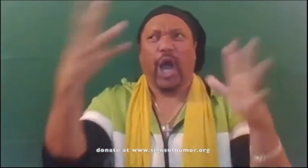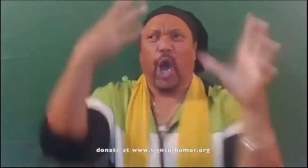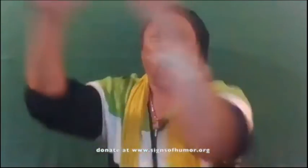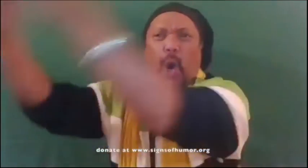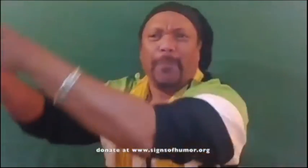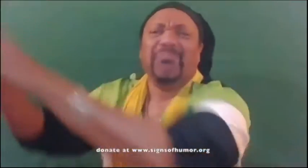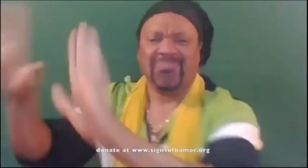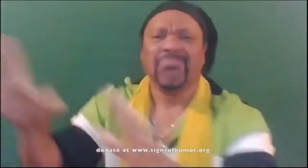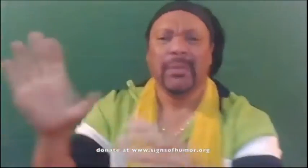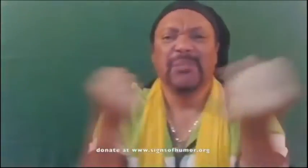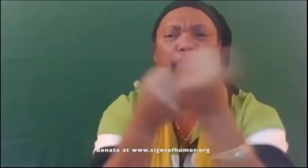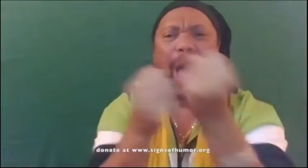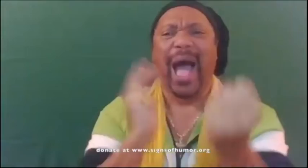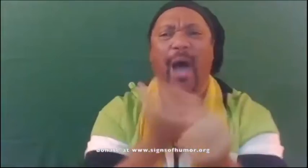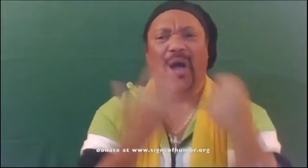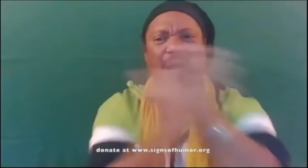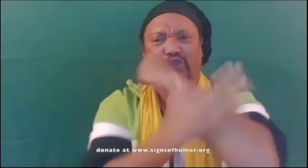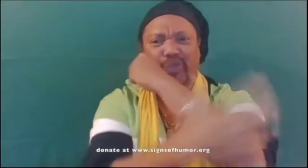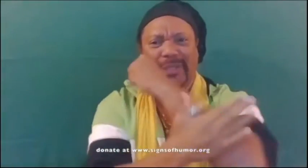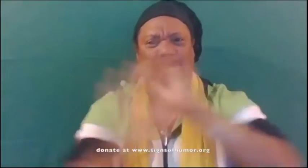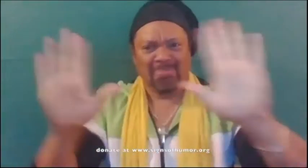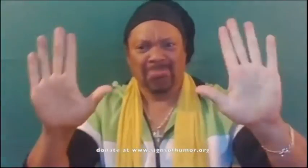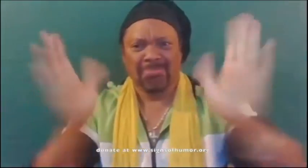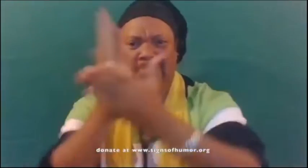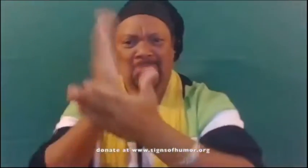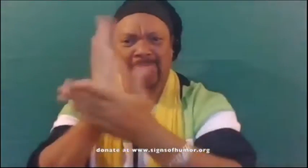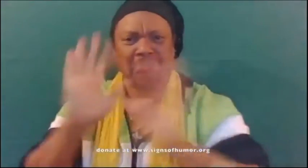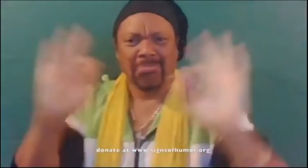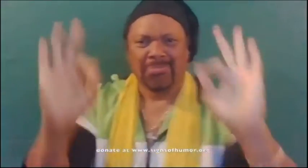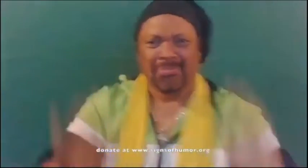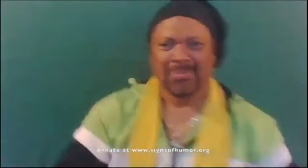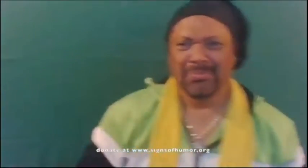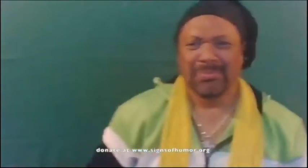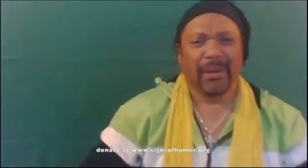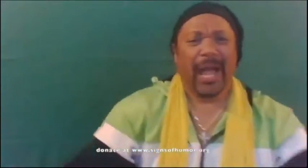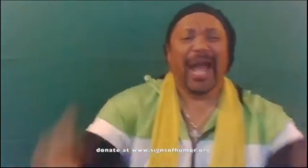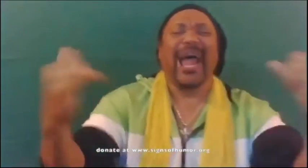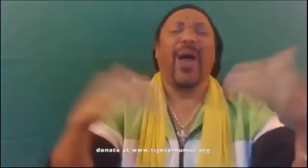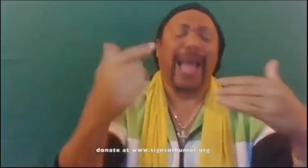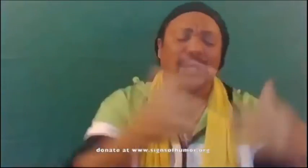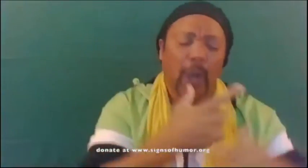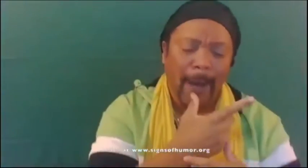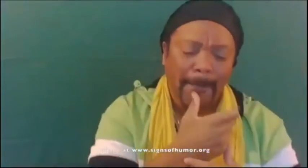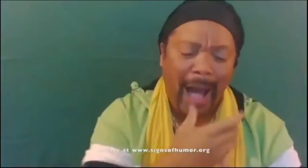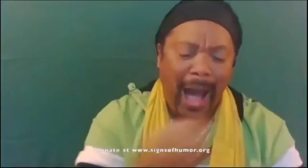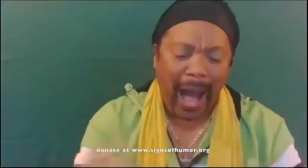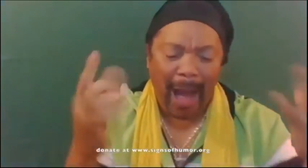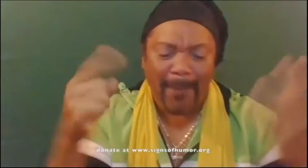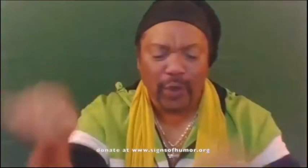this hashtag, stop Asian hate. I feel you. Some of y'all bouncing. I get it. We want to support our fellow brethren. Who